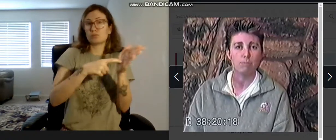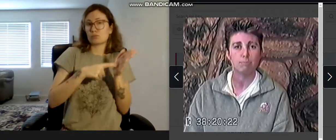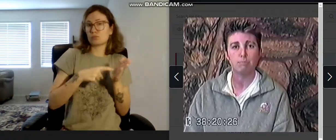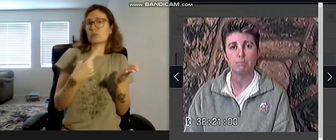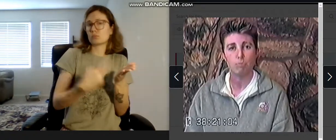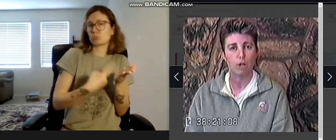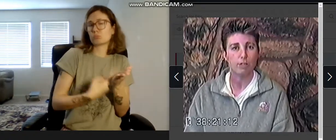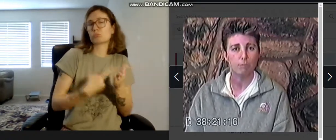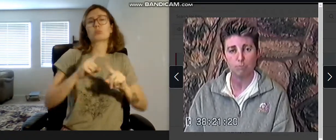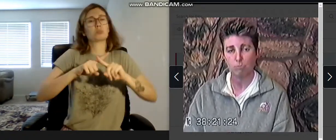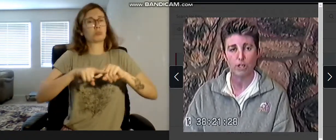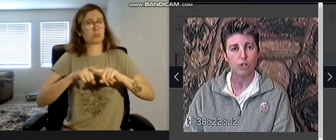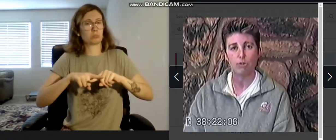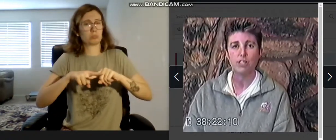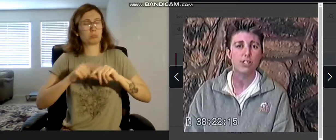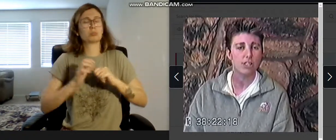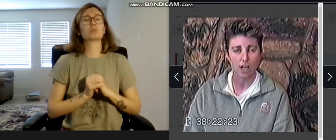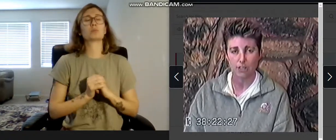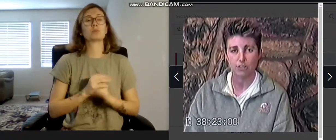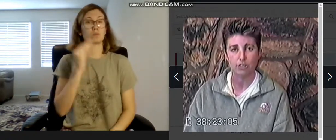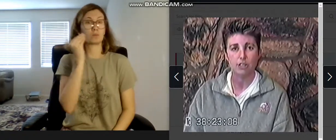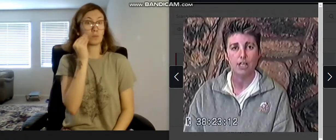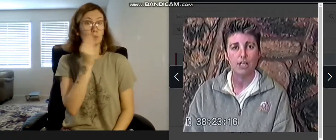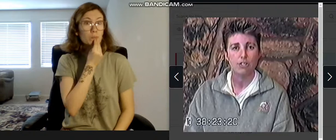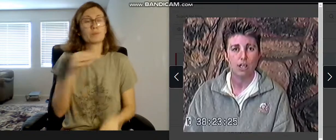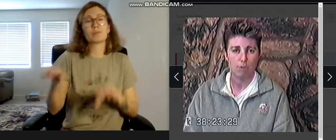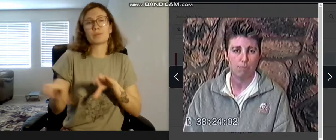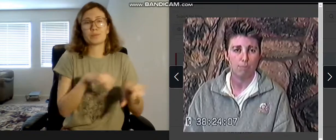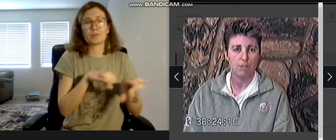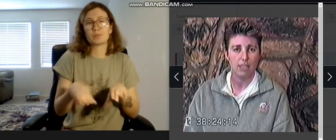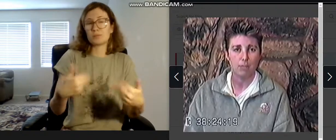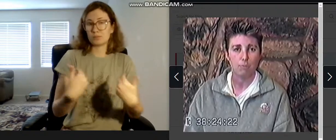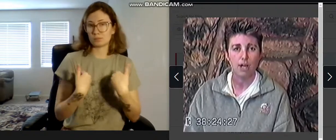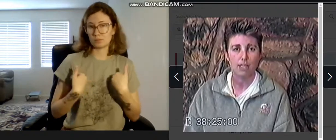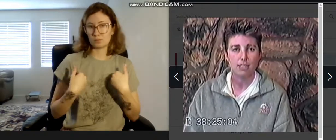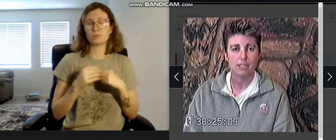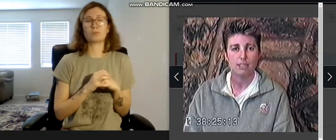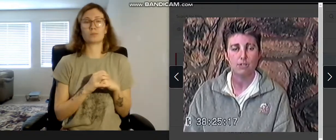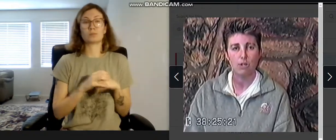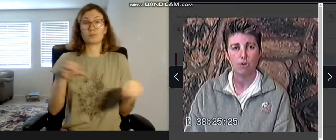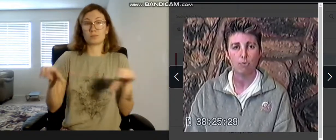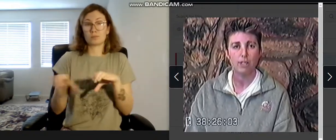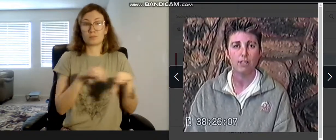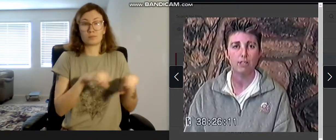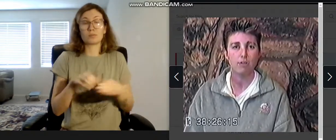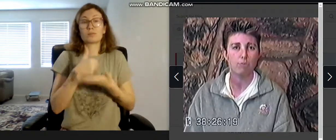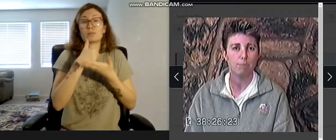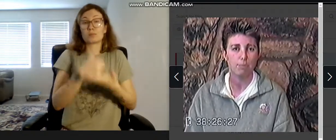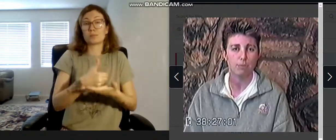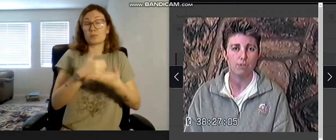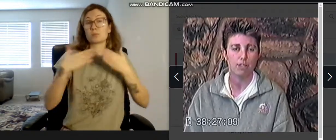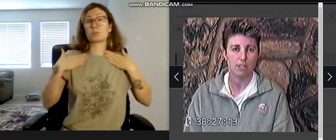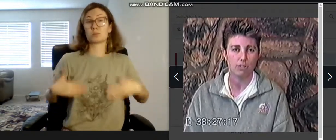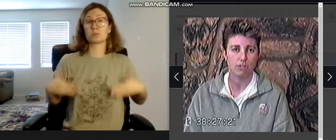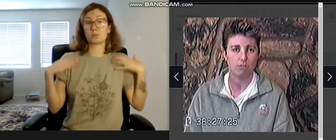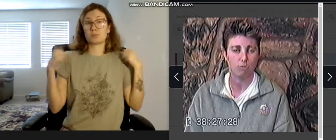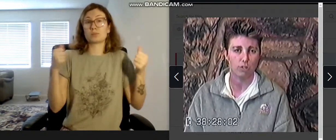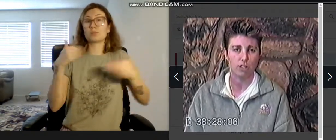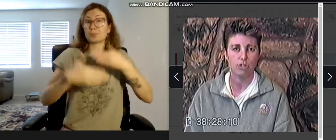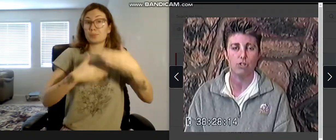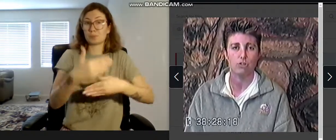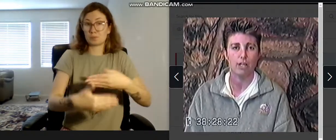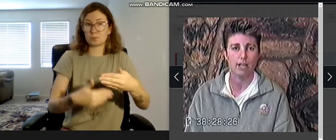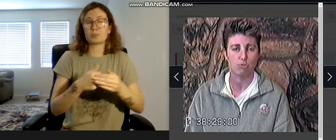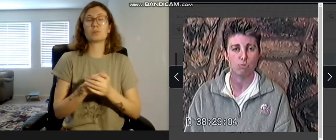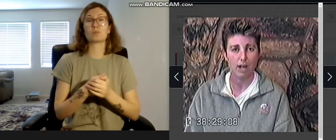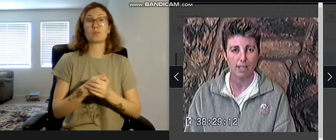or while you're going to see the doctor to help the healing process. We remember the four things